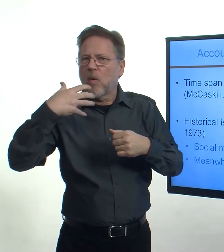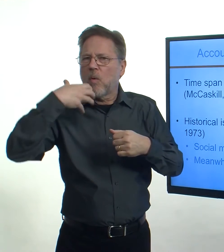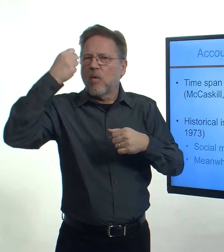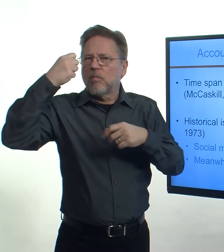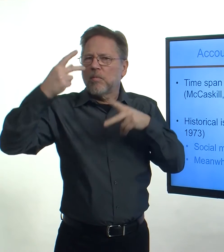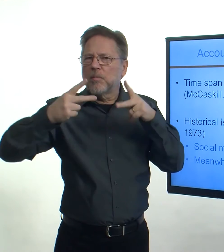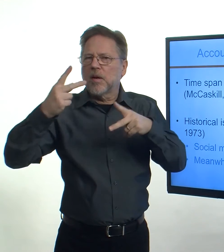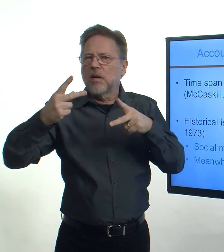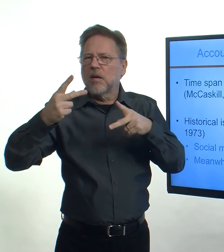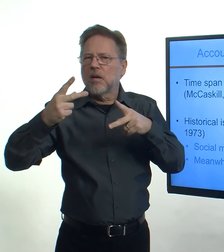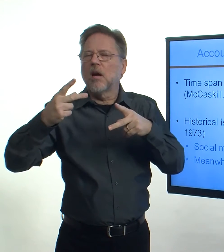people.